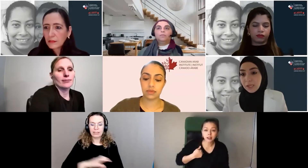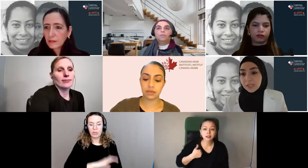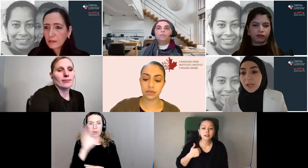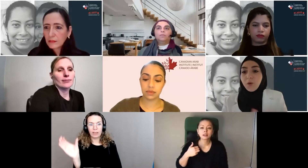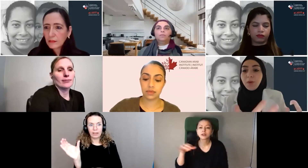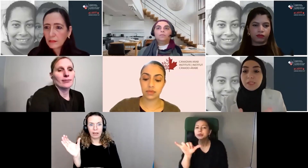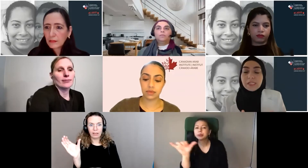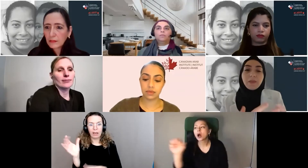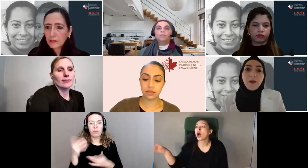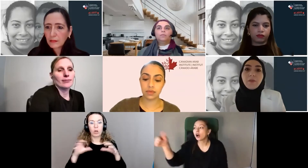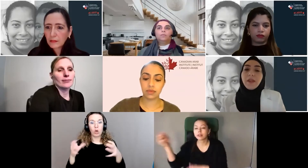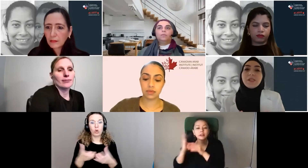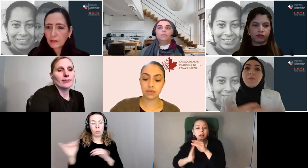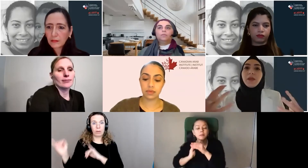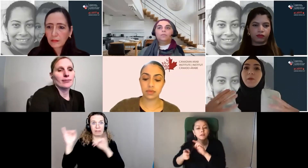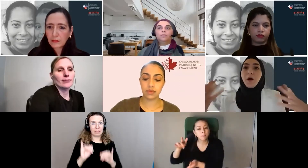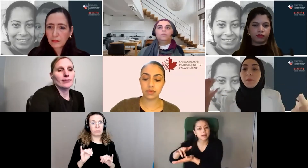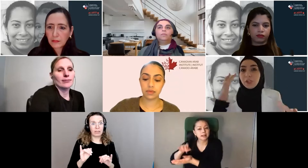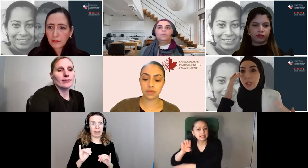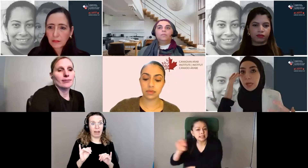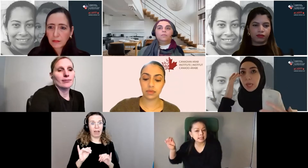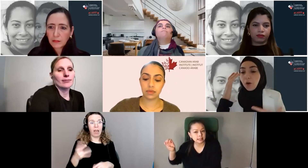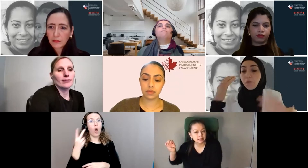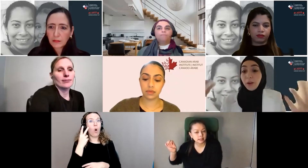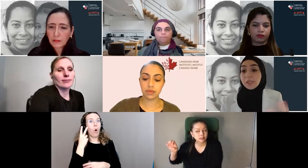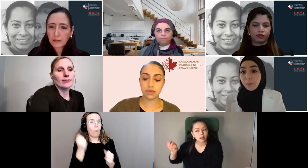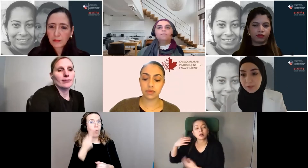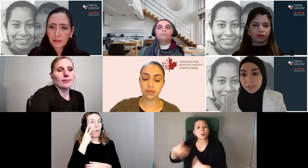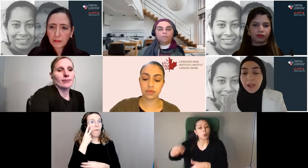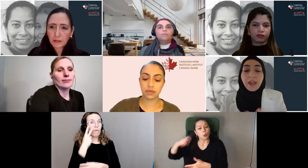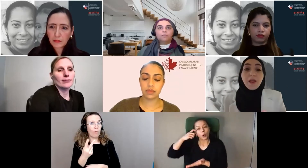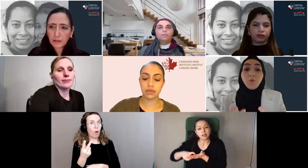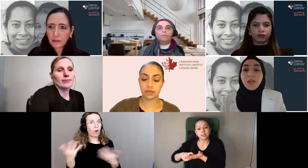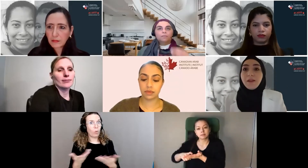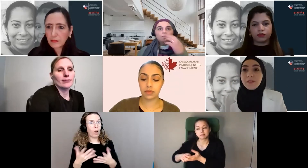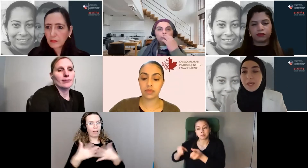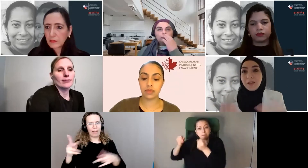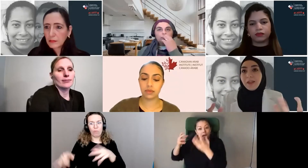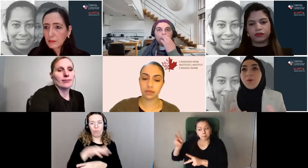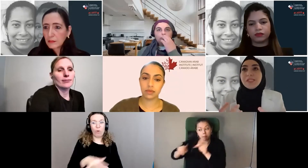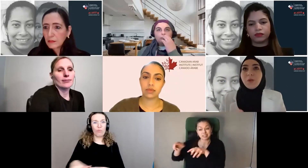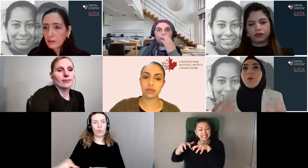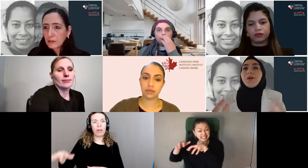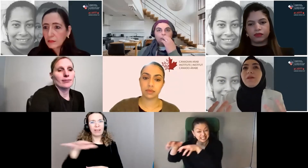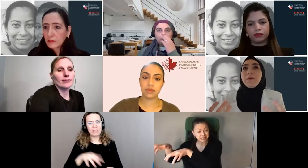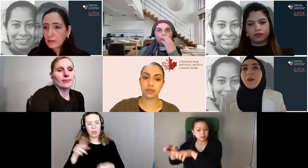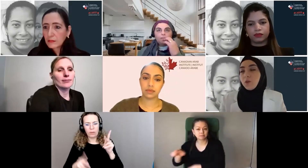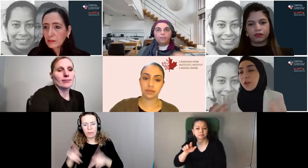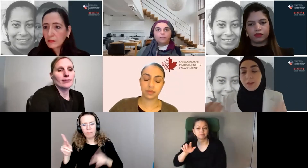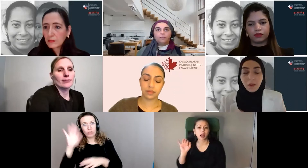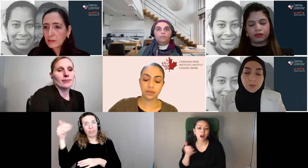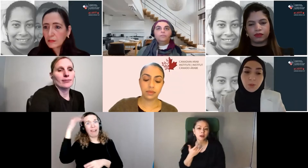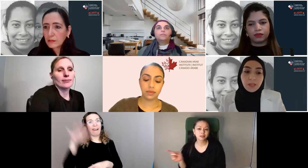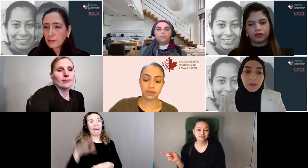Middle East, we see that there is a big population of Arabic speakers, and we do